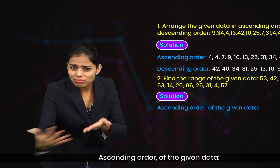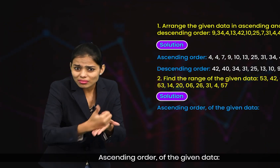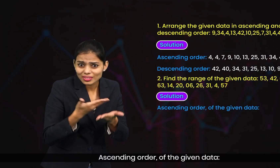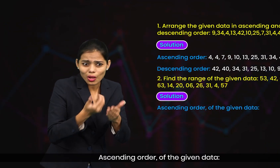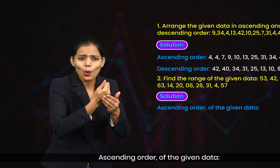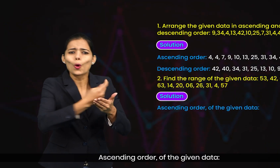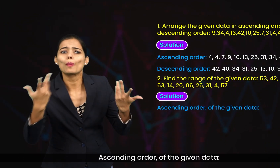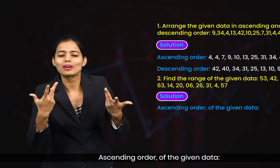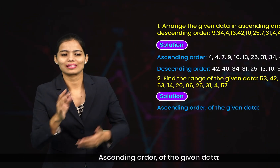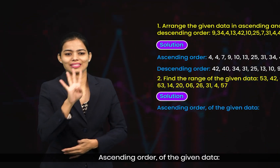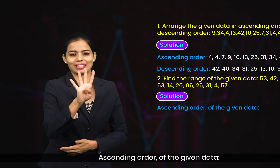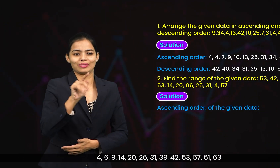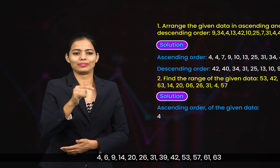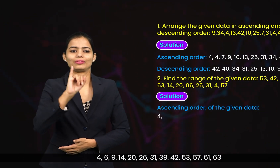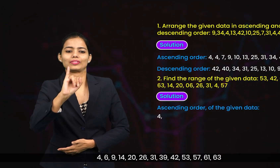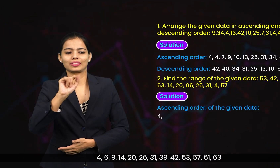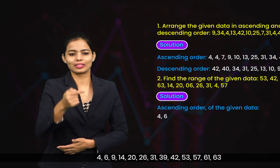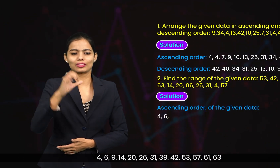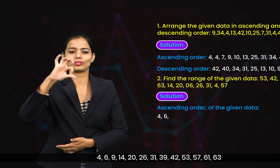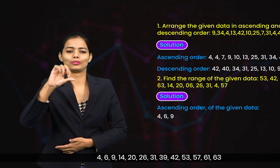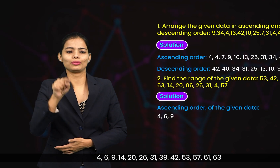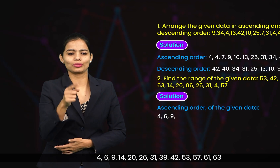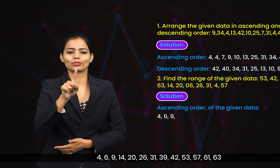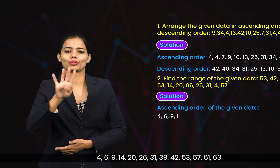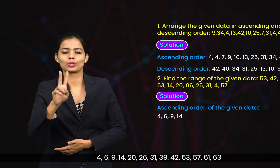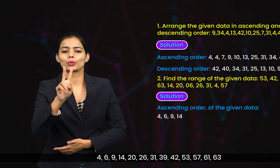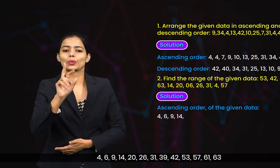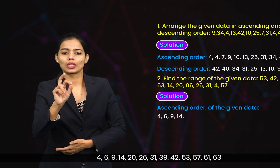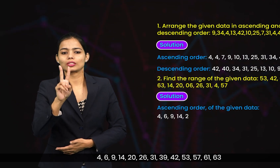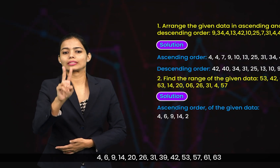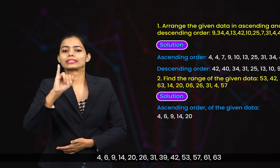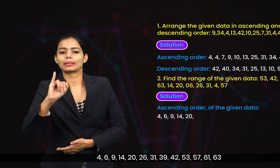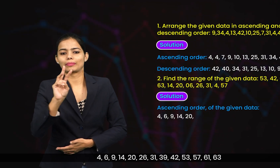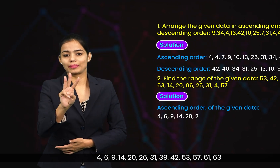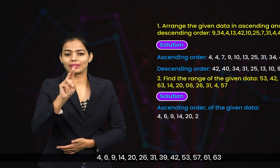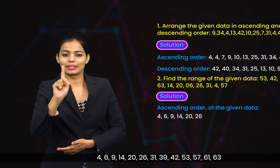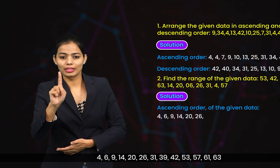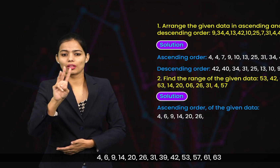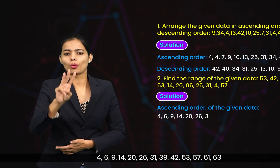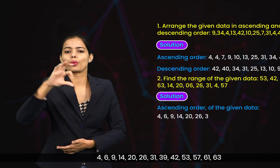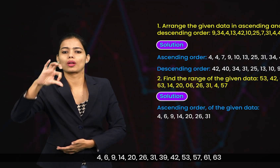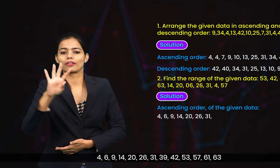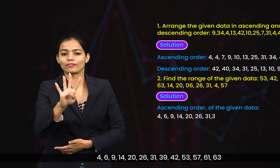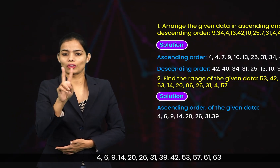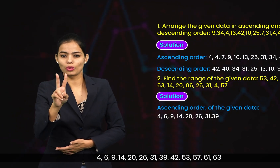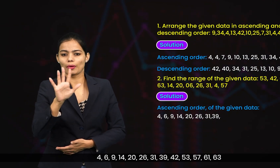data: 4, 6, 9, 14, 20, 26, 31, 39,